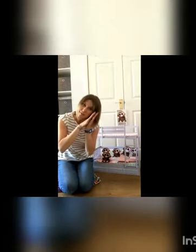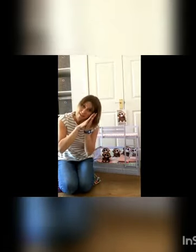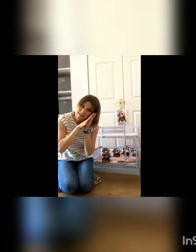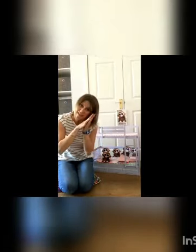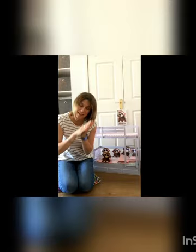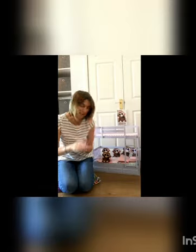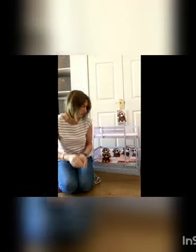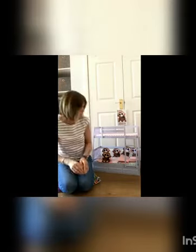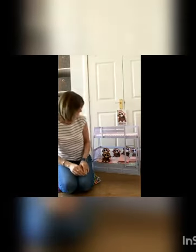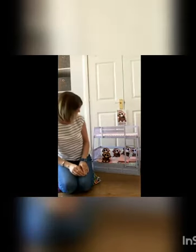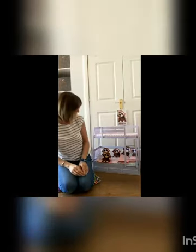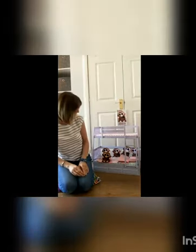bed.